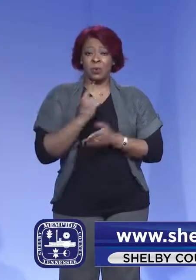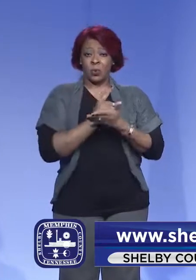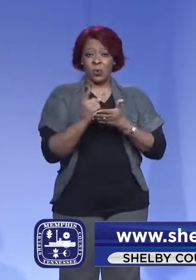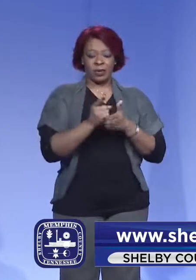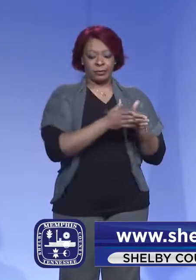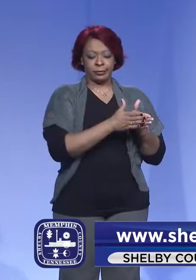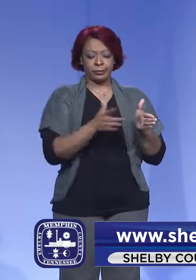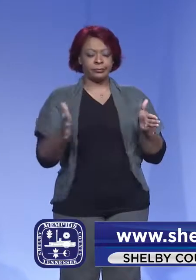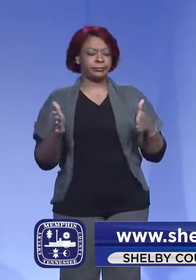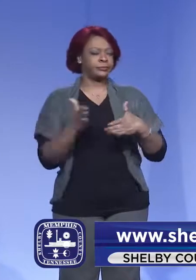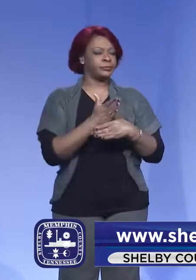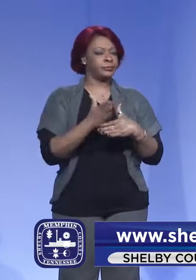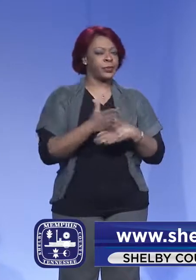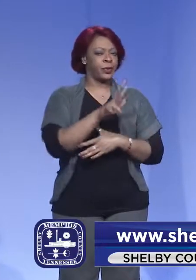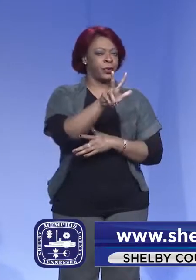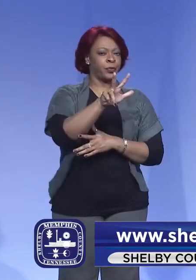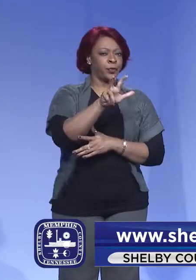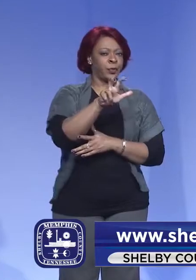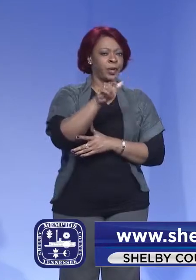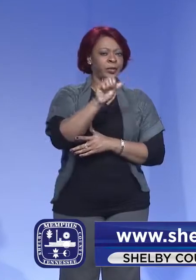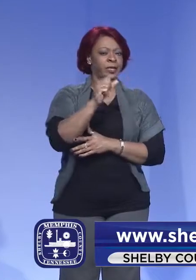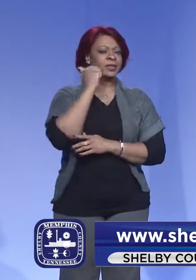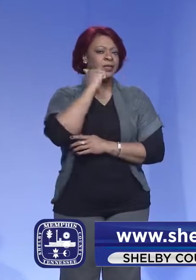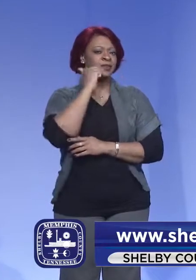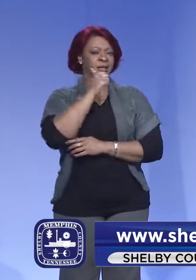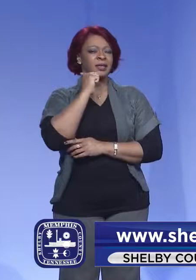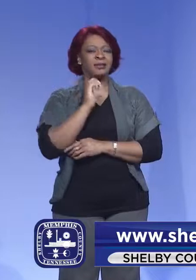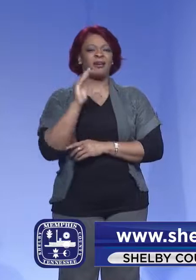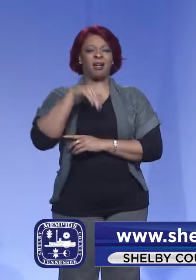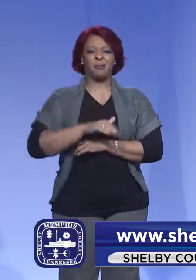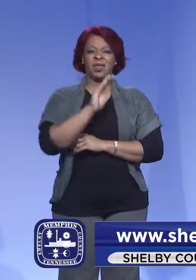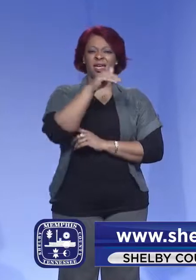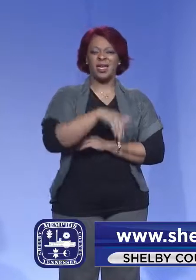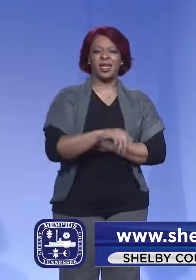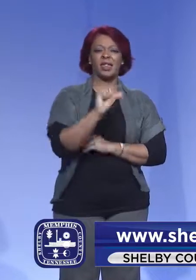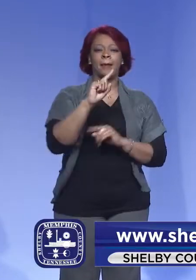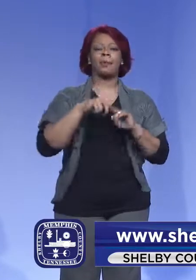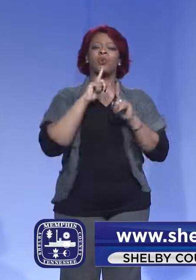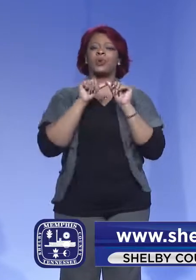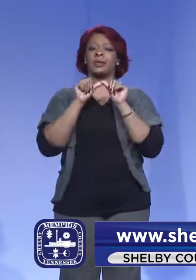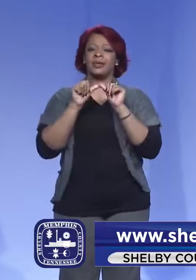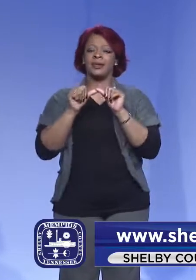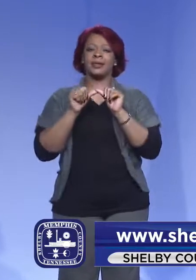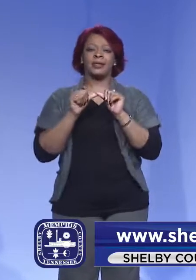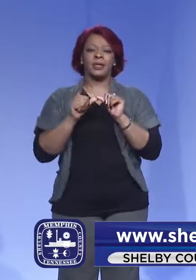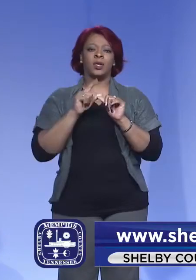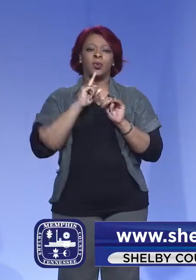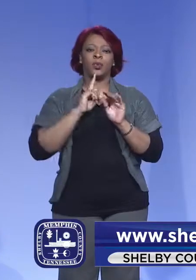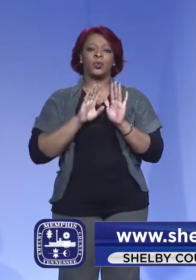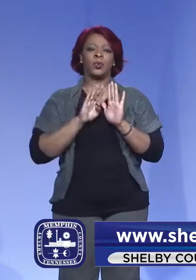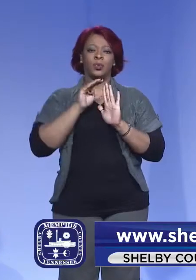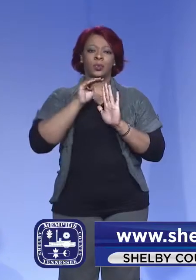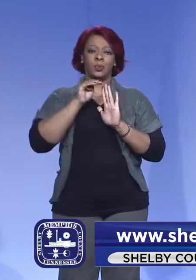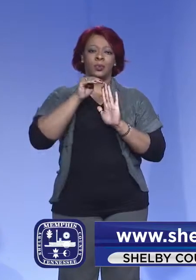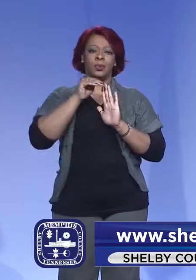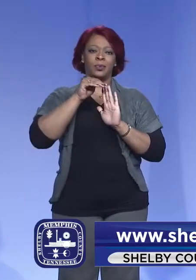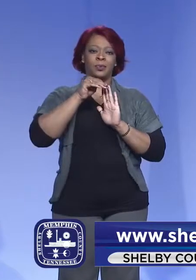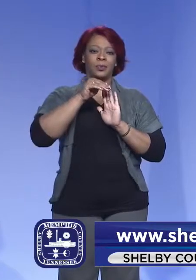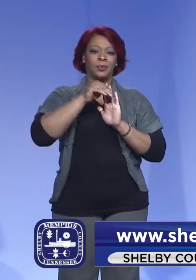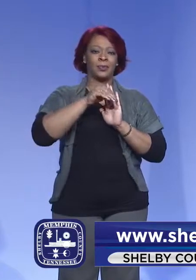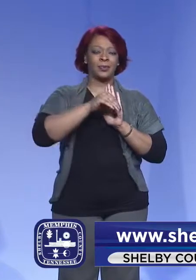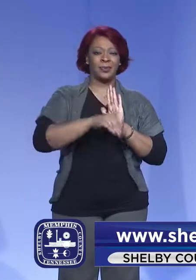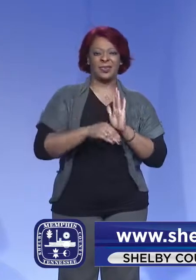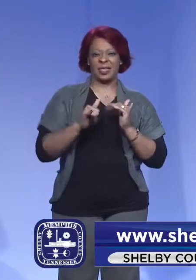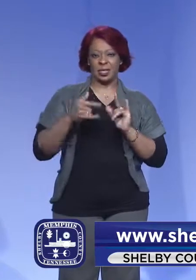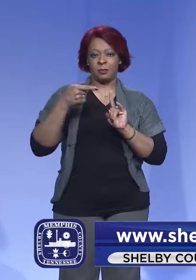week somewhere around 300 cases per day. It goes up and down a little bit, but continuing to go on a slow but steady decline at this